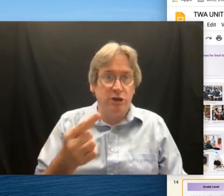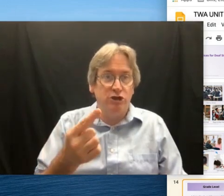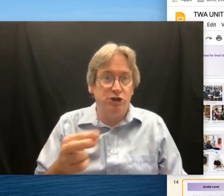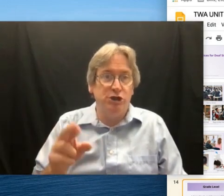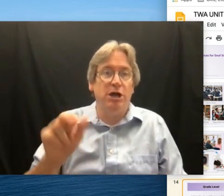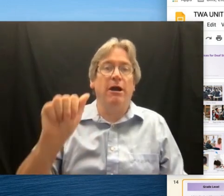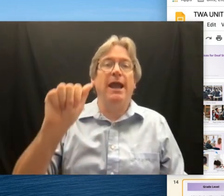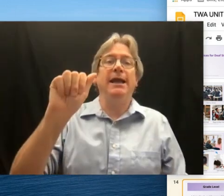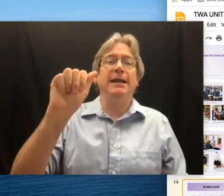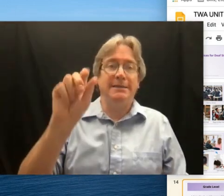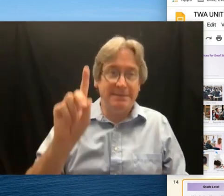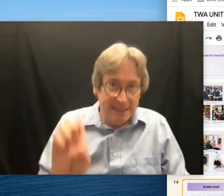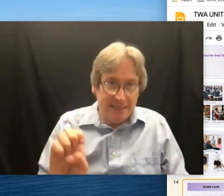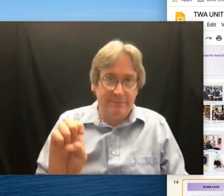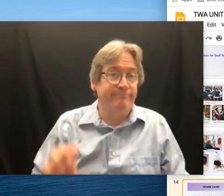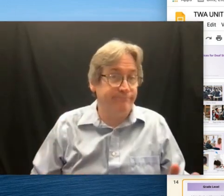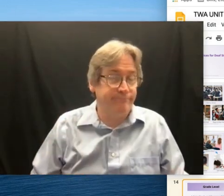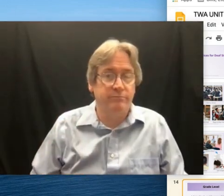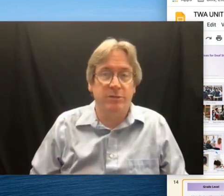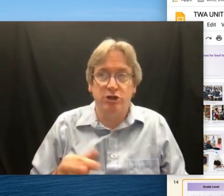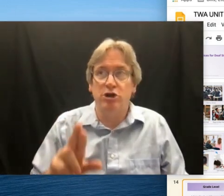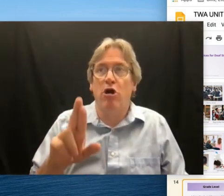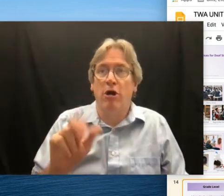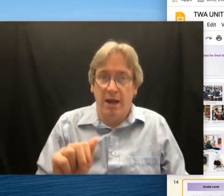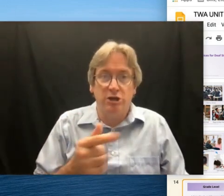grade, Grade.